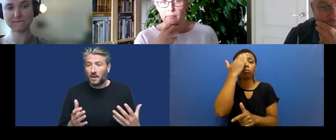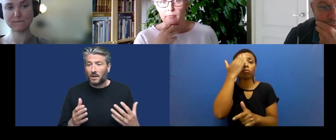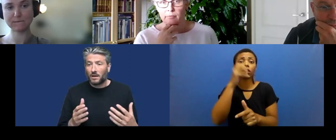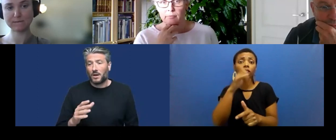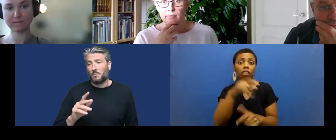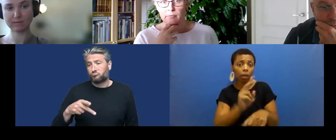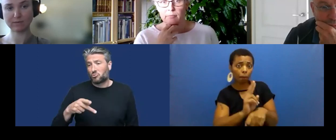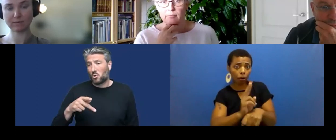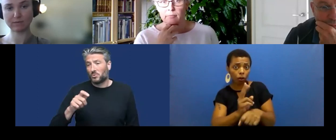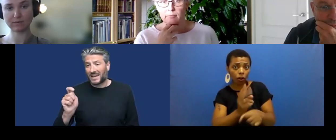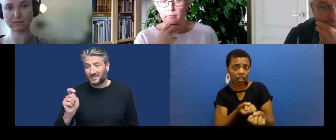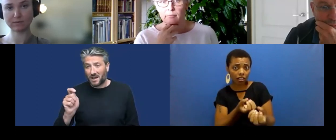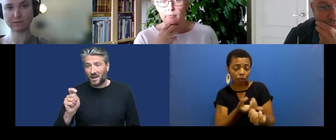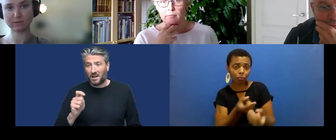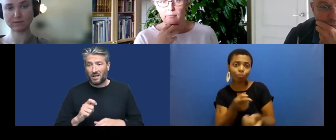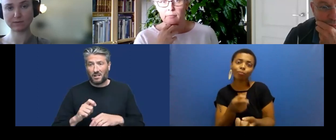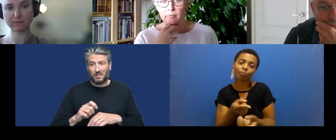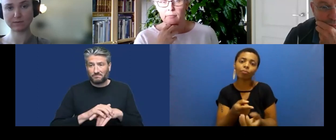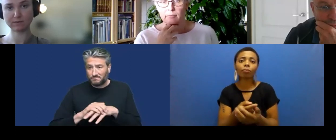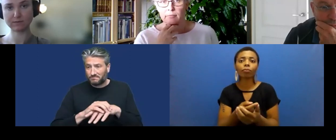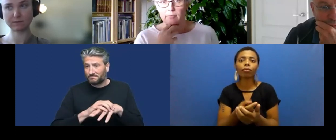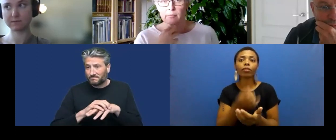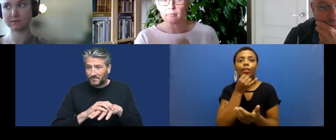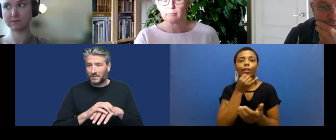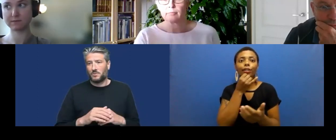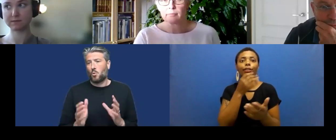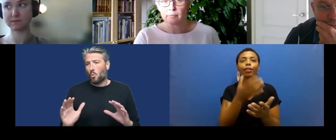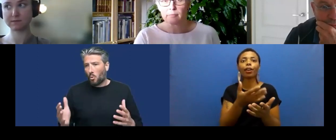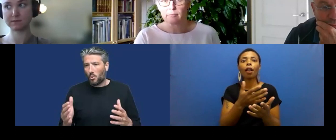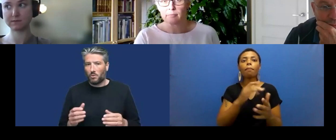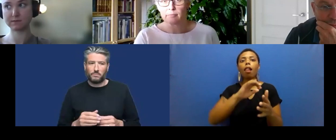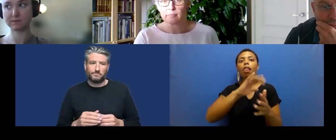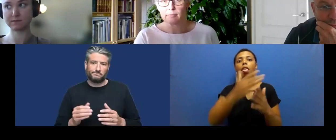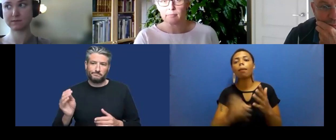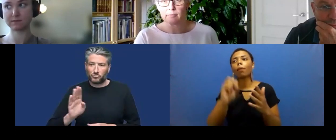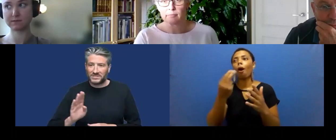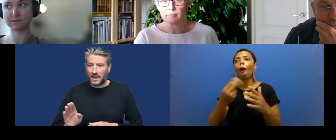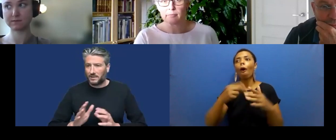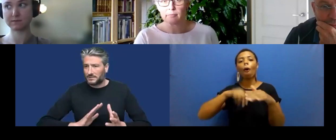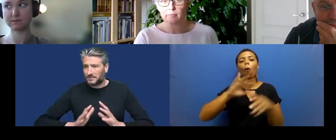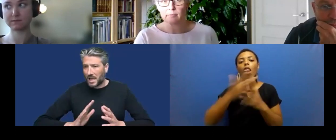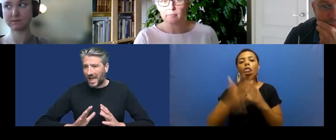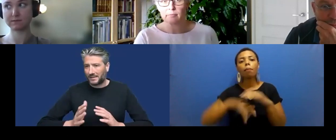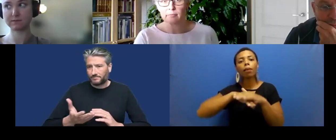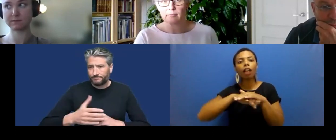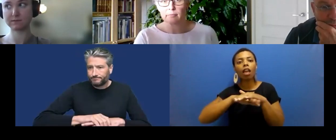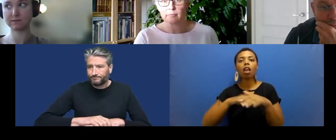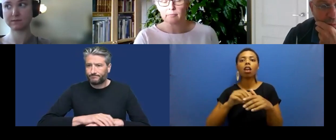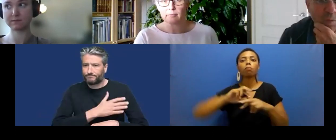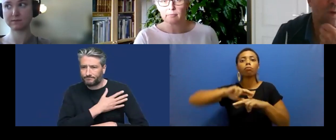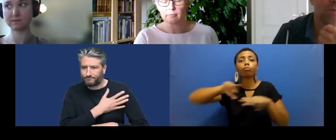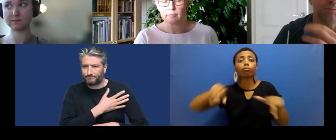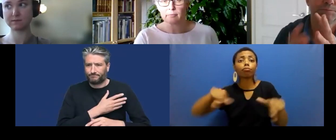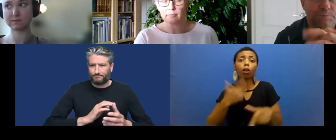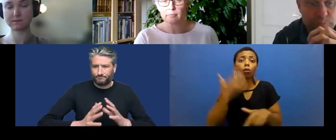it's, Libris, tactile Libris, or whatever it is that they already know, you got to build on that and then do the